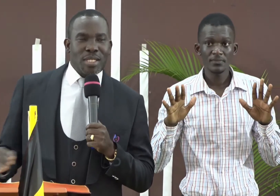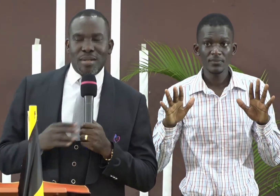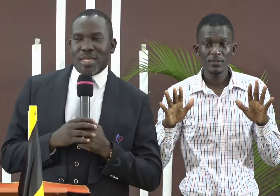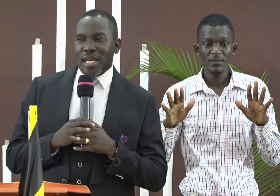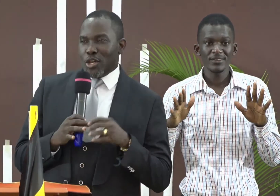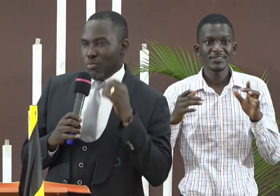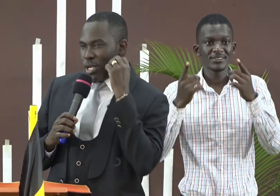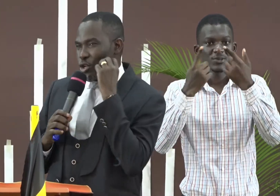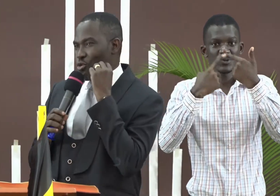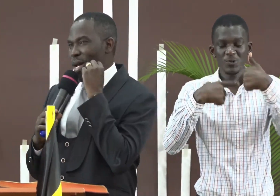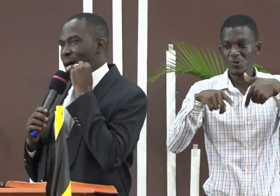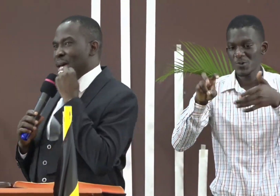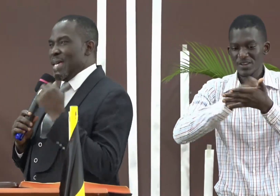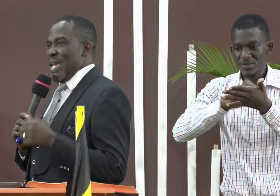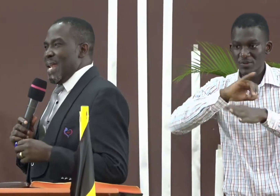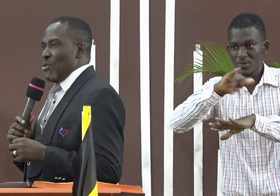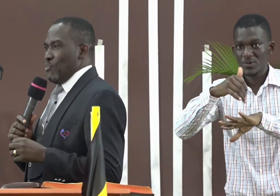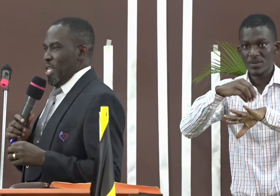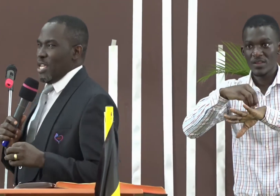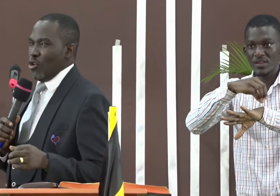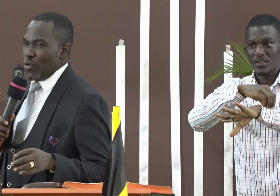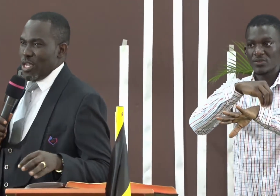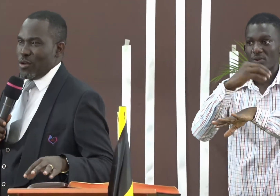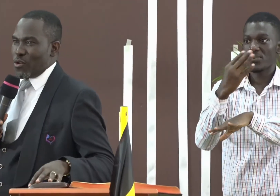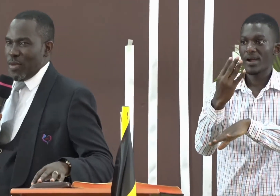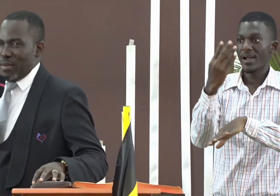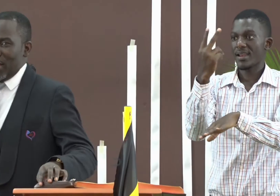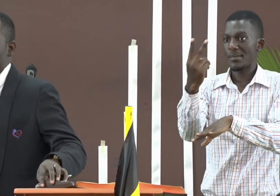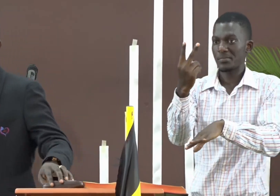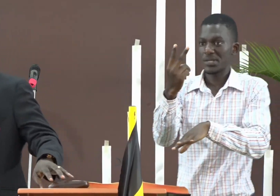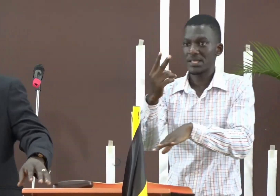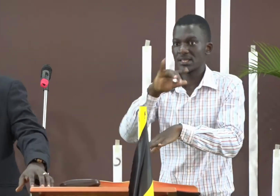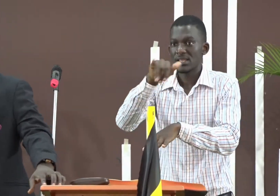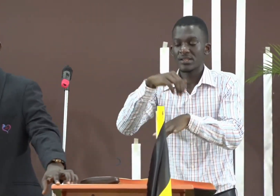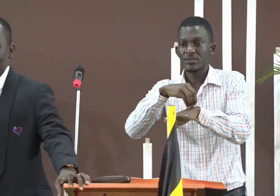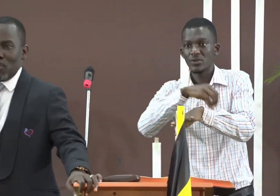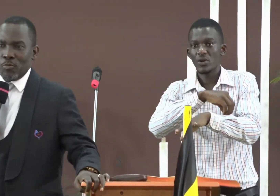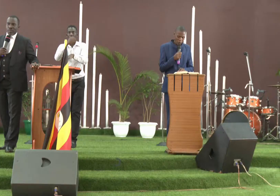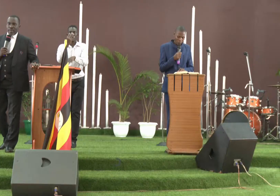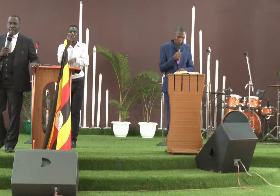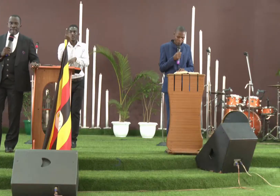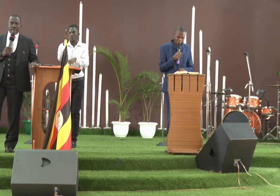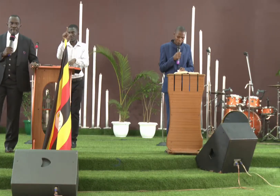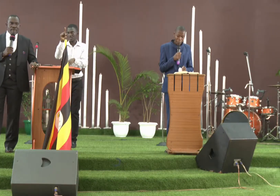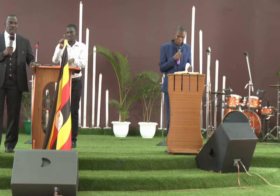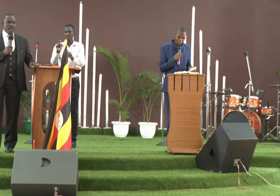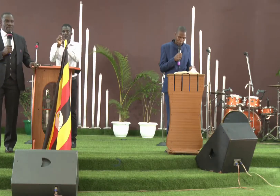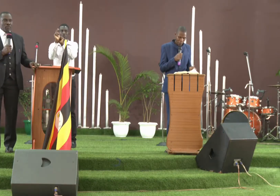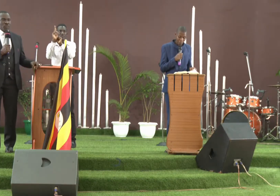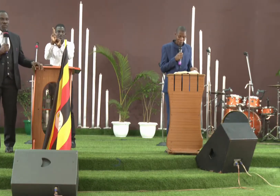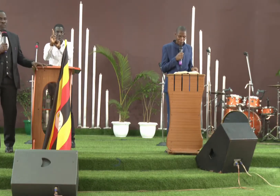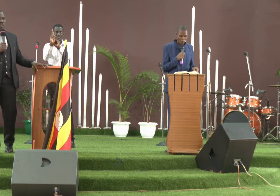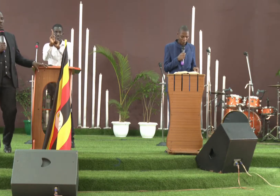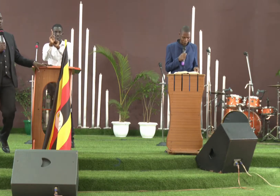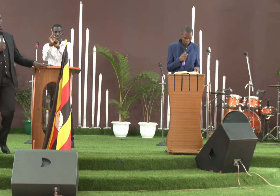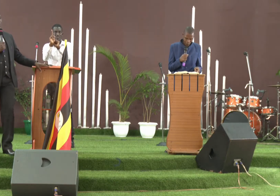Dduka mu kitabo kya Yobu essuula 42:12. Please go to Job 42